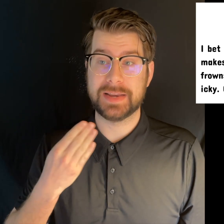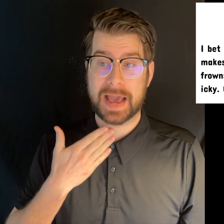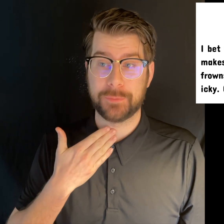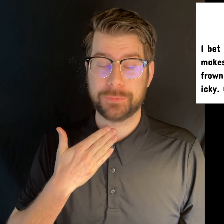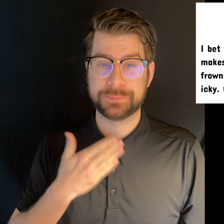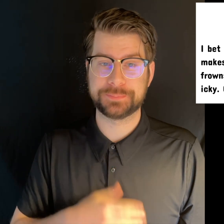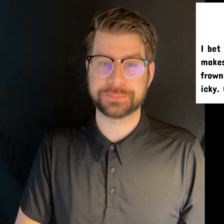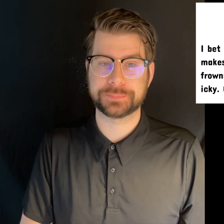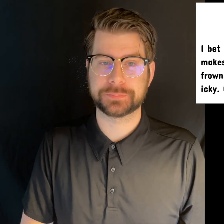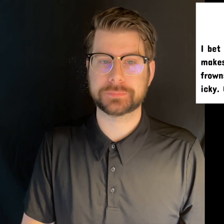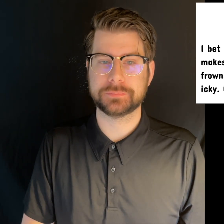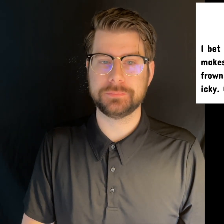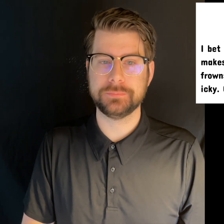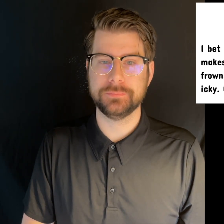now.